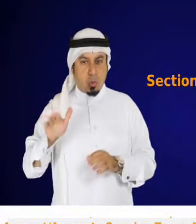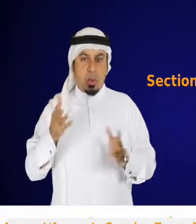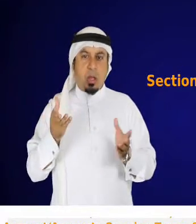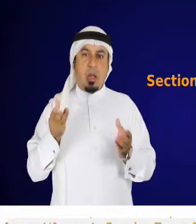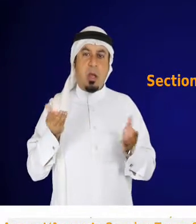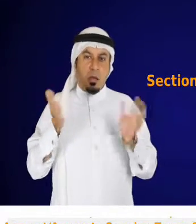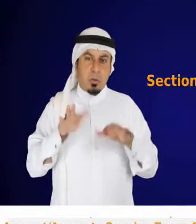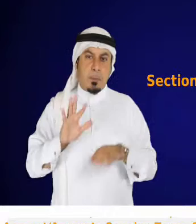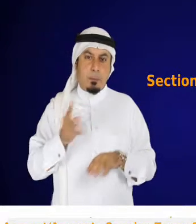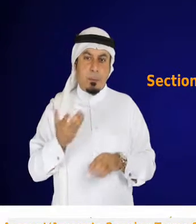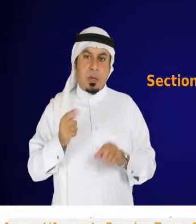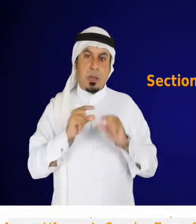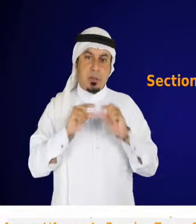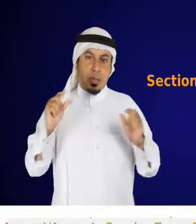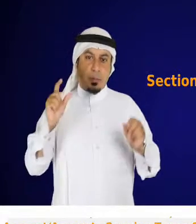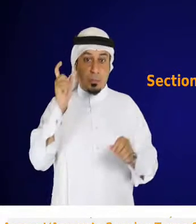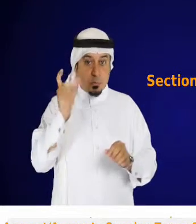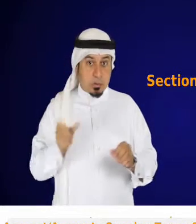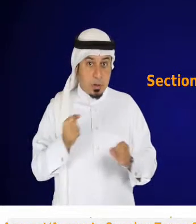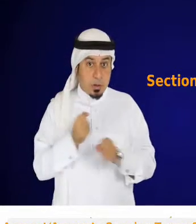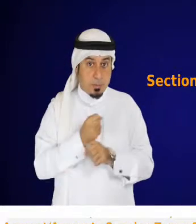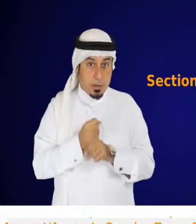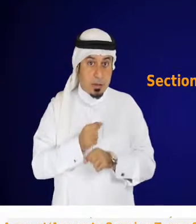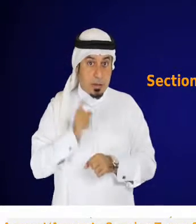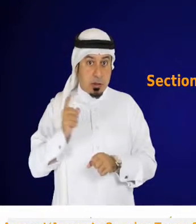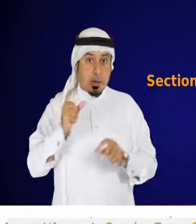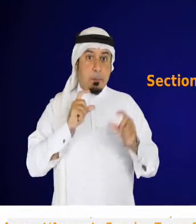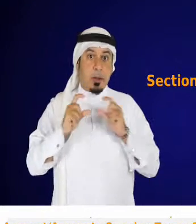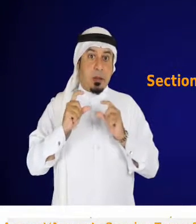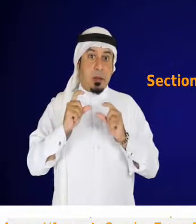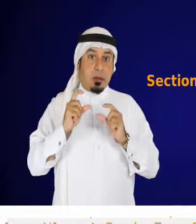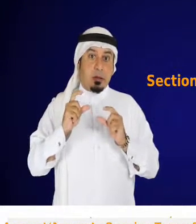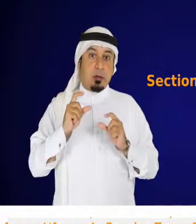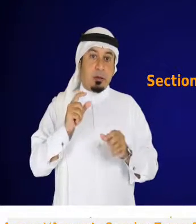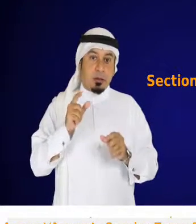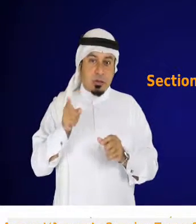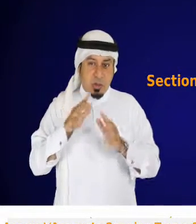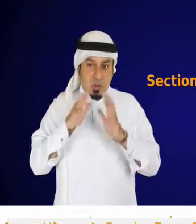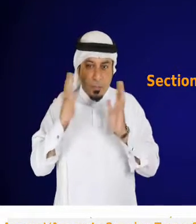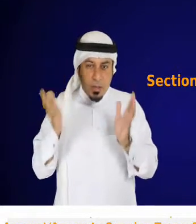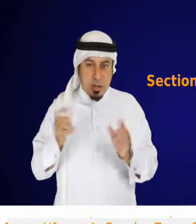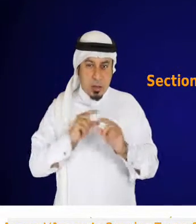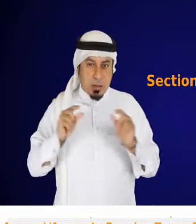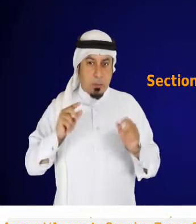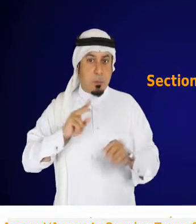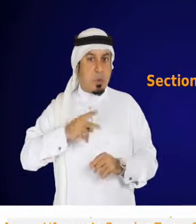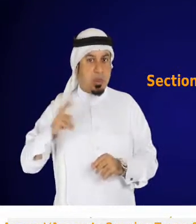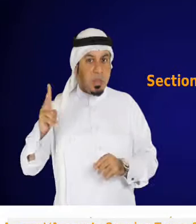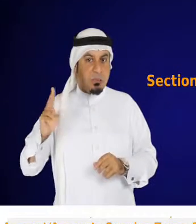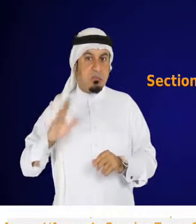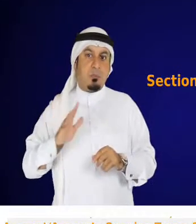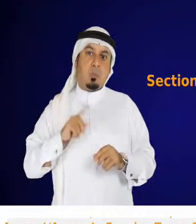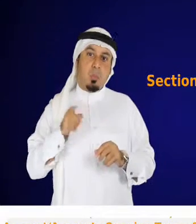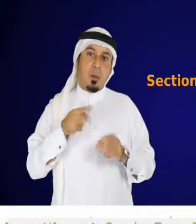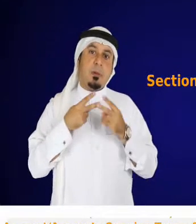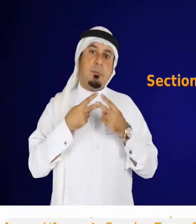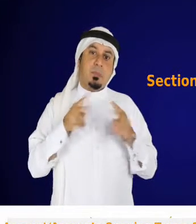customer has more than one account at the bank, all the customer's accounts open at the bank and its branches shall be deemed an integral